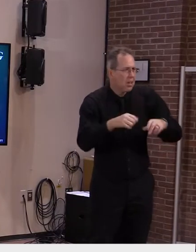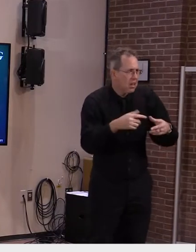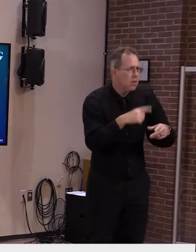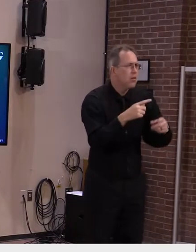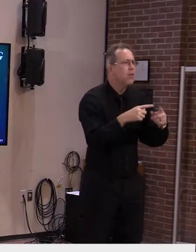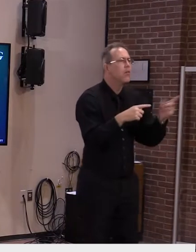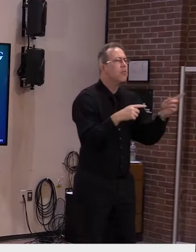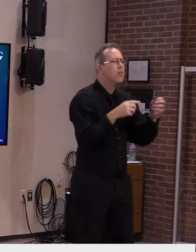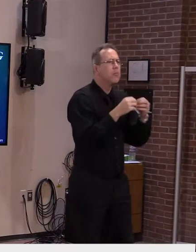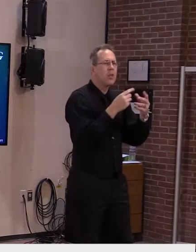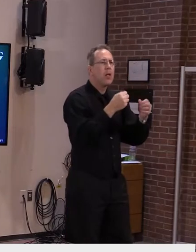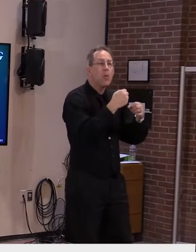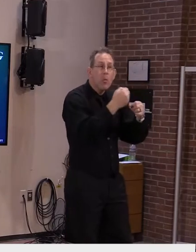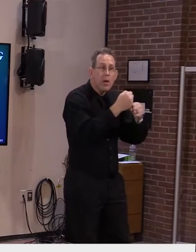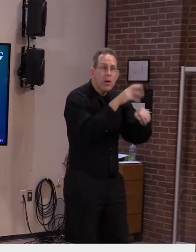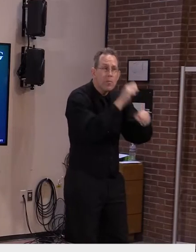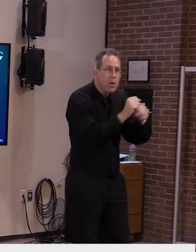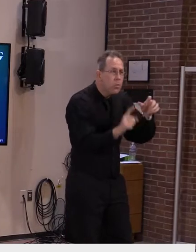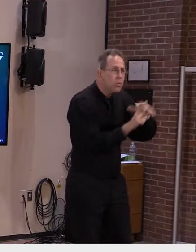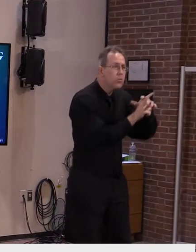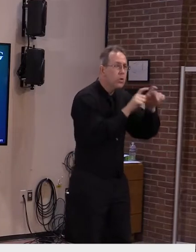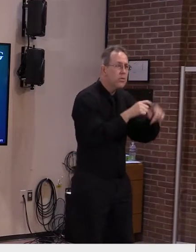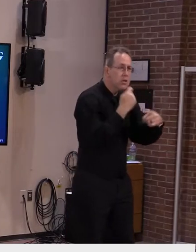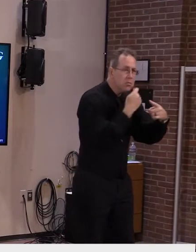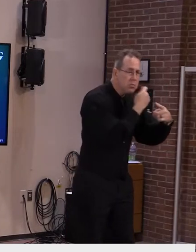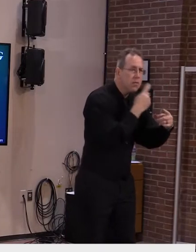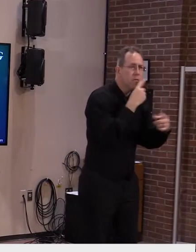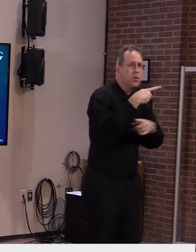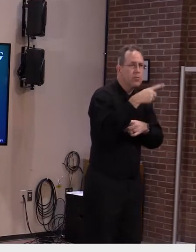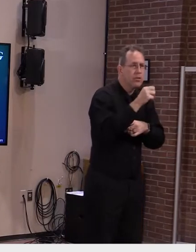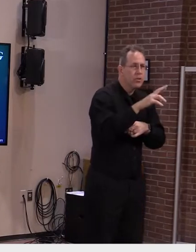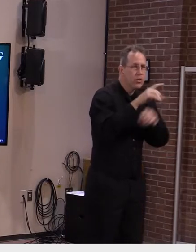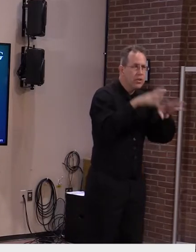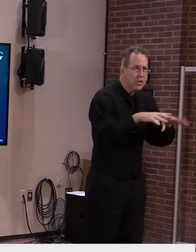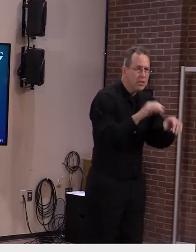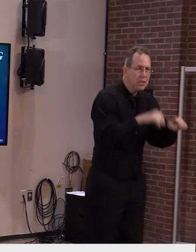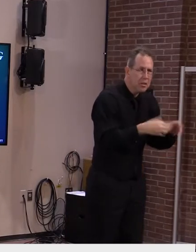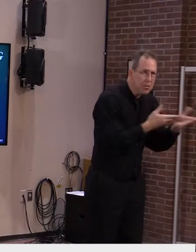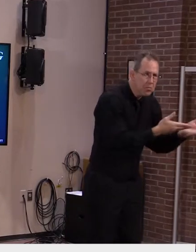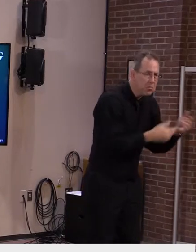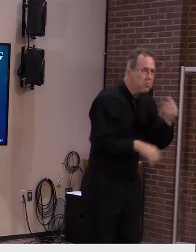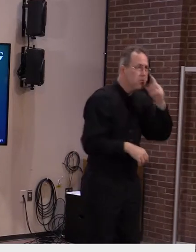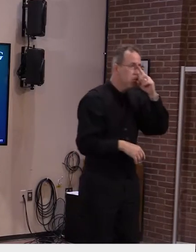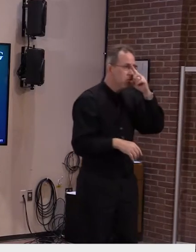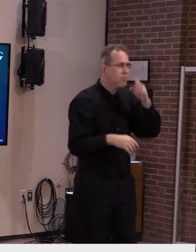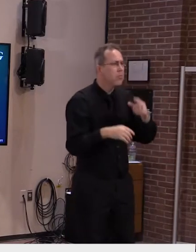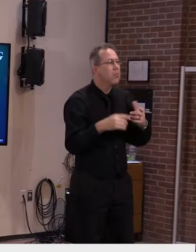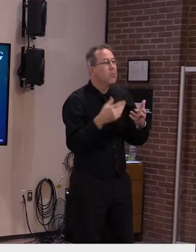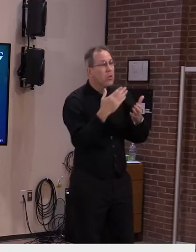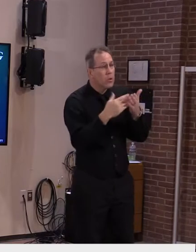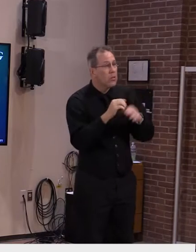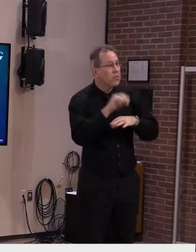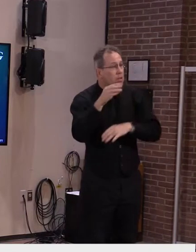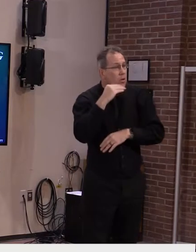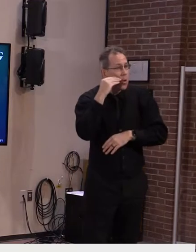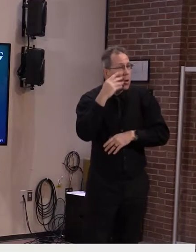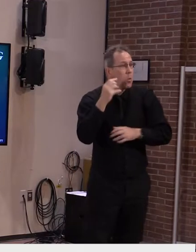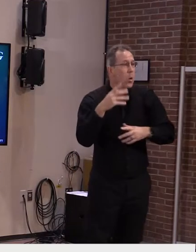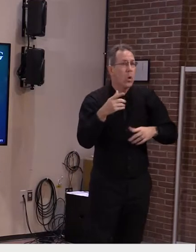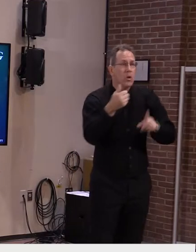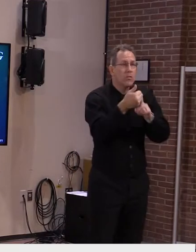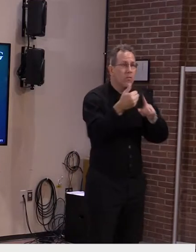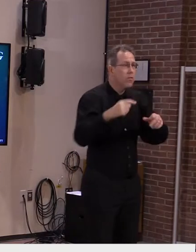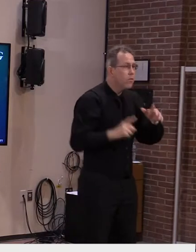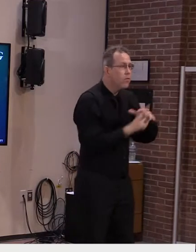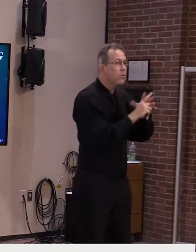the next few weeks. Offering the self-administered test allows us to scale up quickly, adding more appointments and